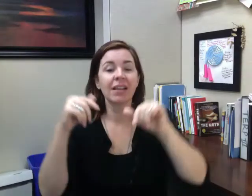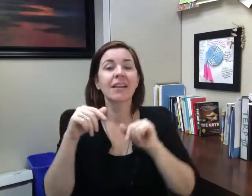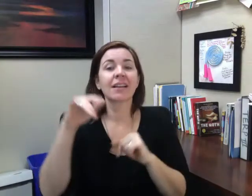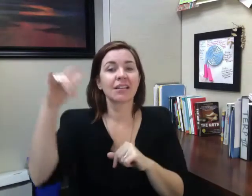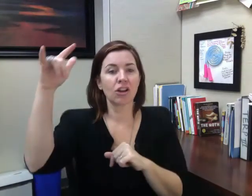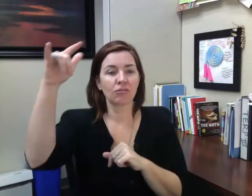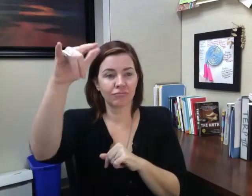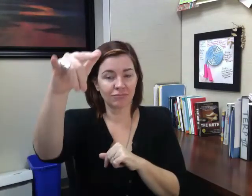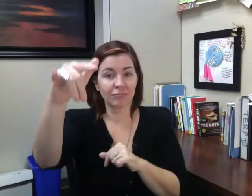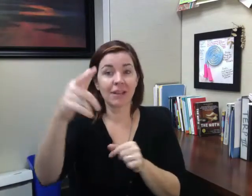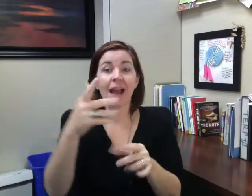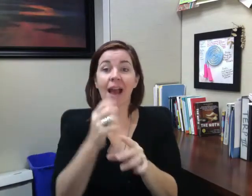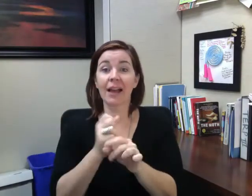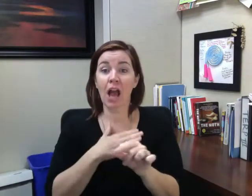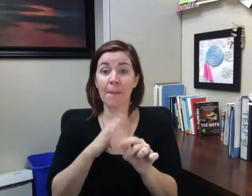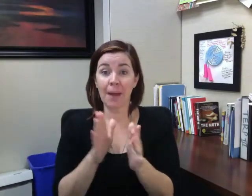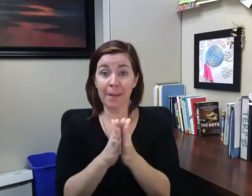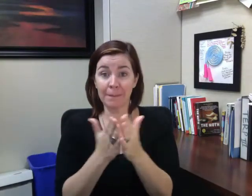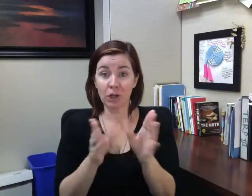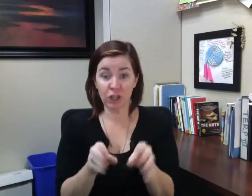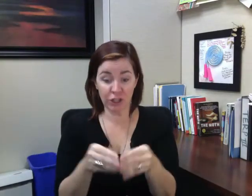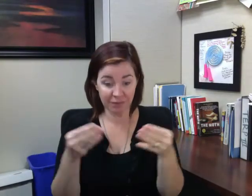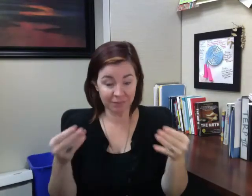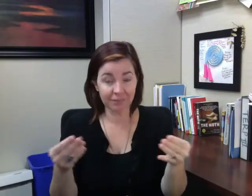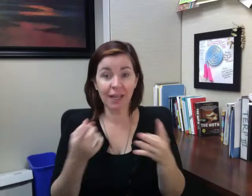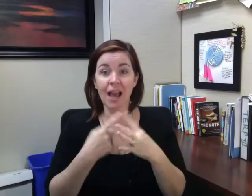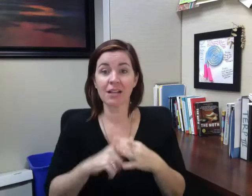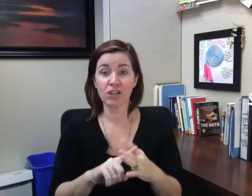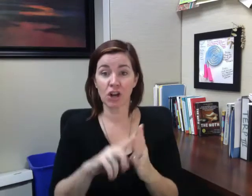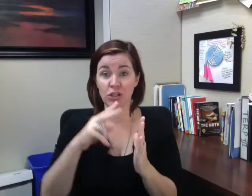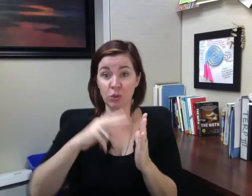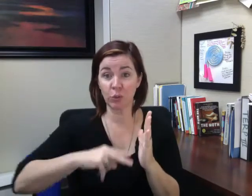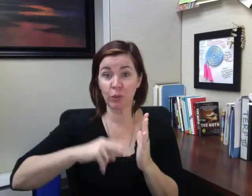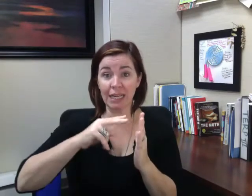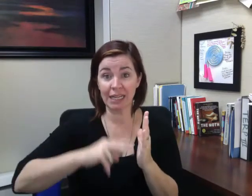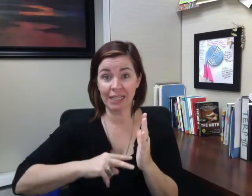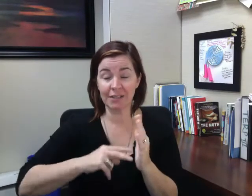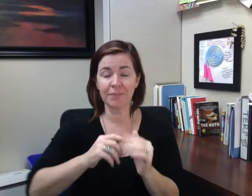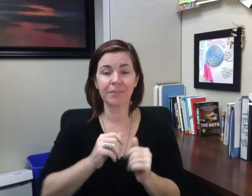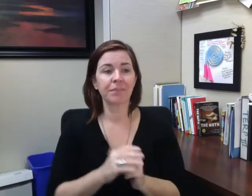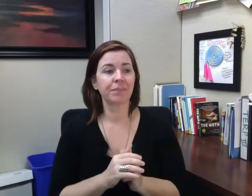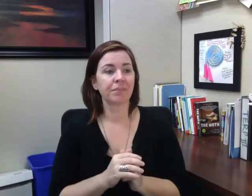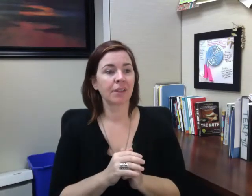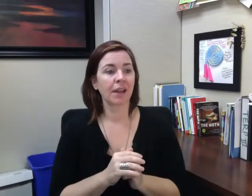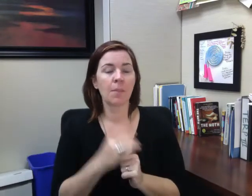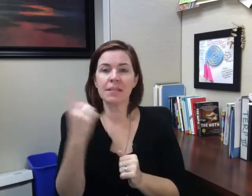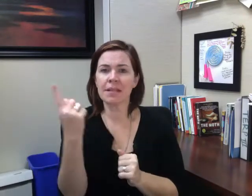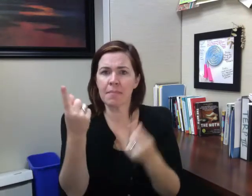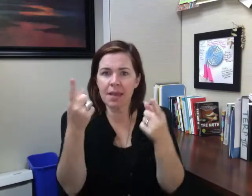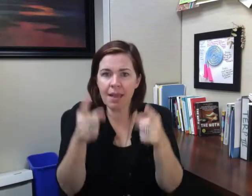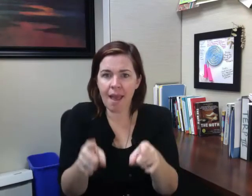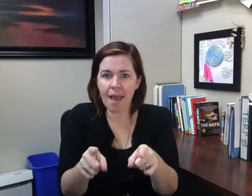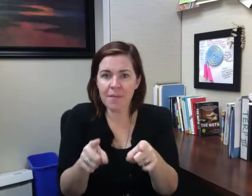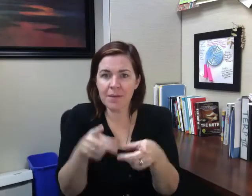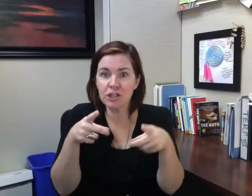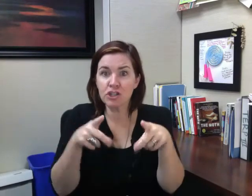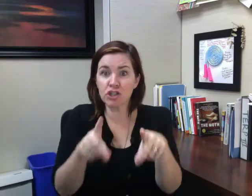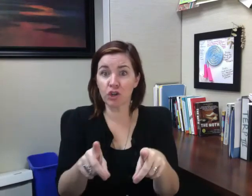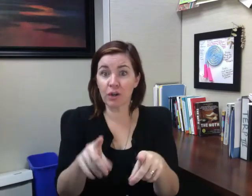About an hour into the flight, however, the pilot said that we needed to check to see that our seat belts were